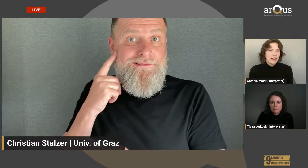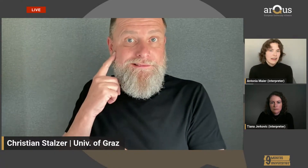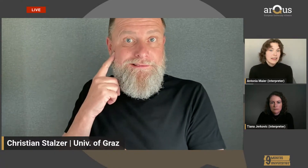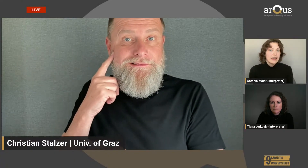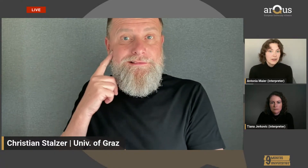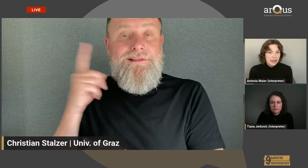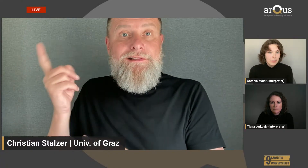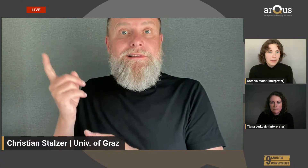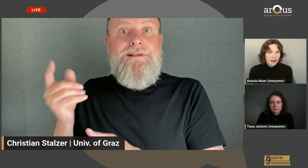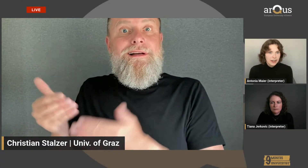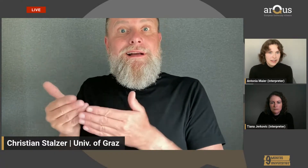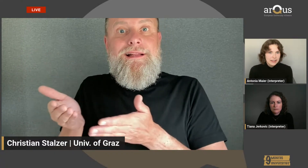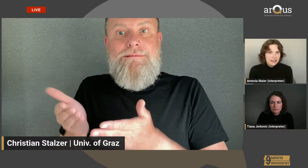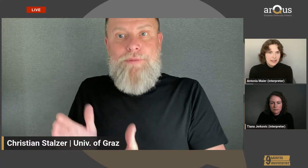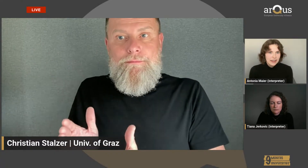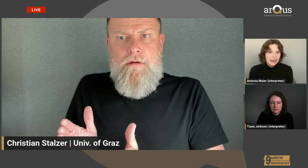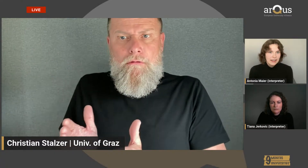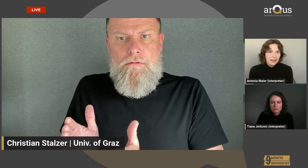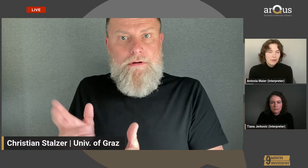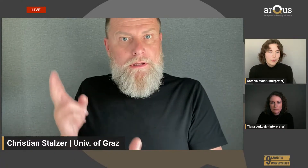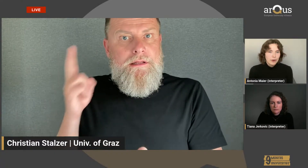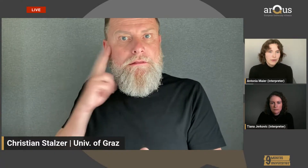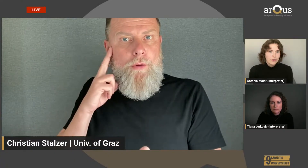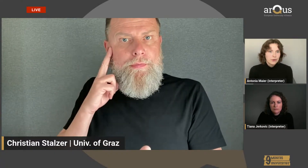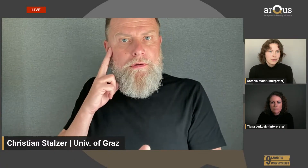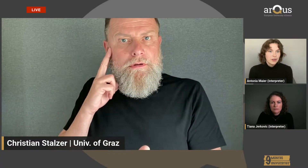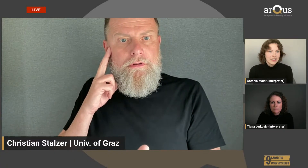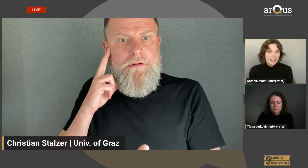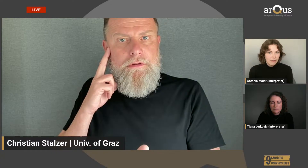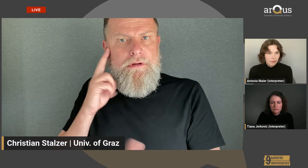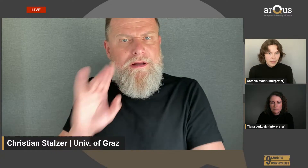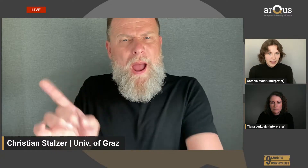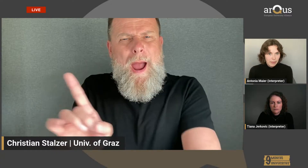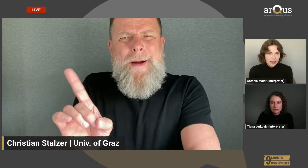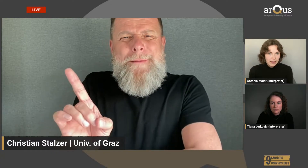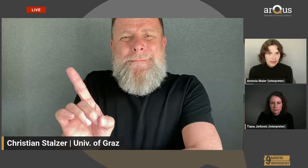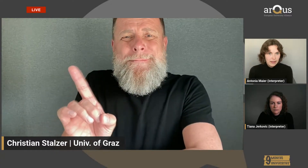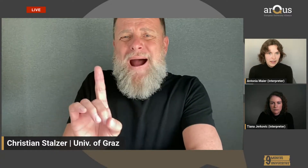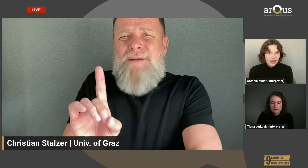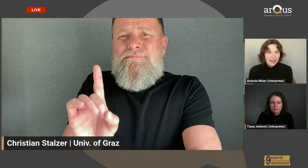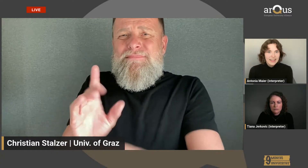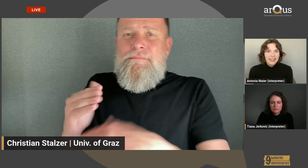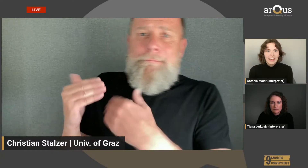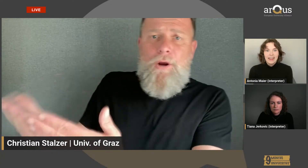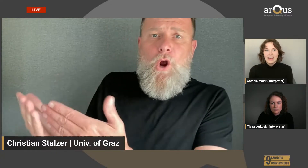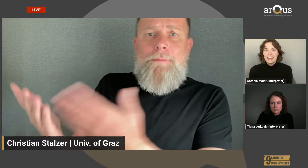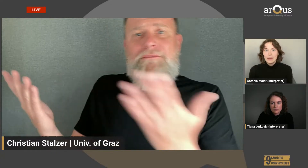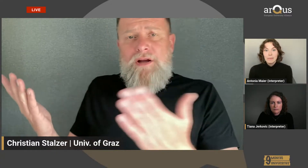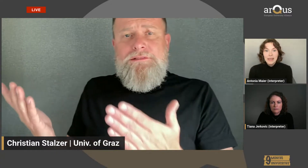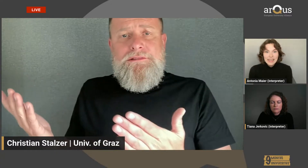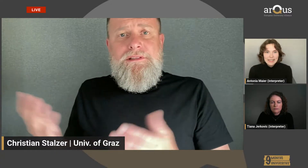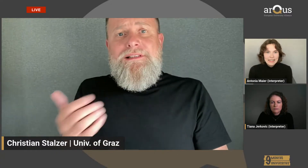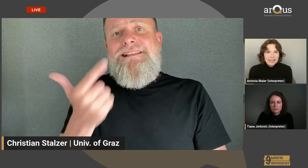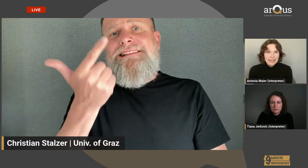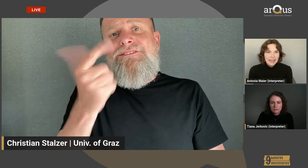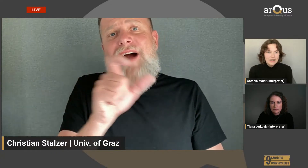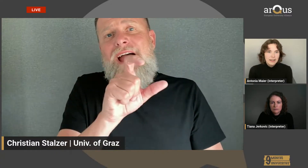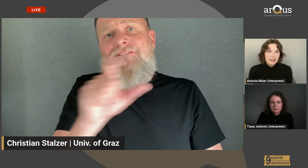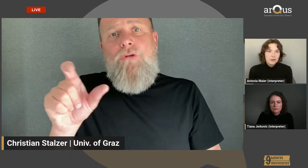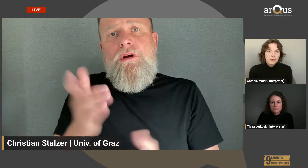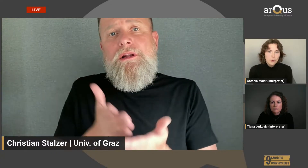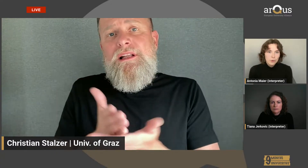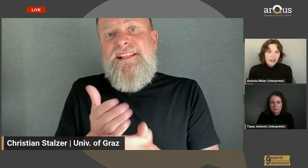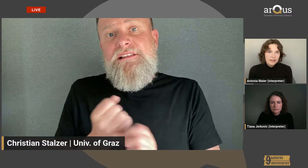when hearing parents give birth to a deaf baby, they immediately